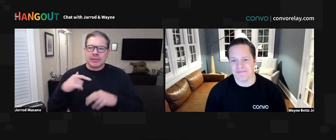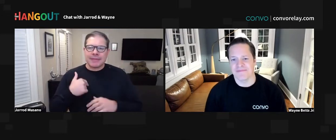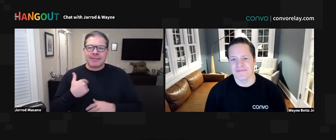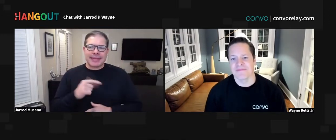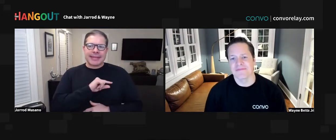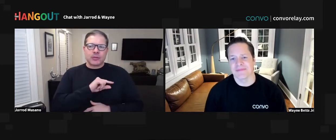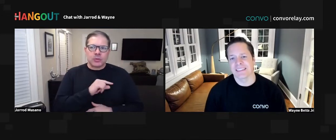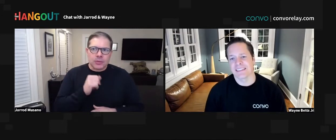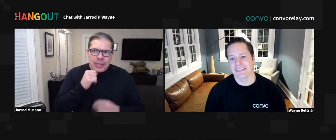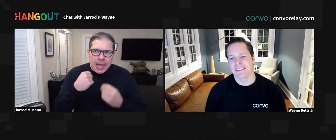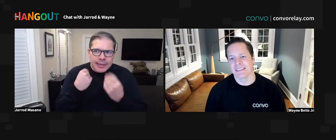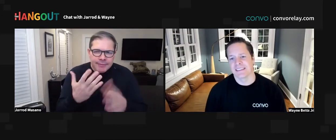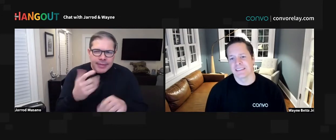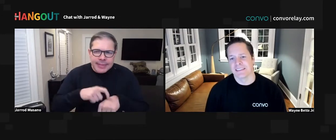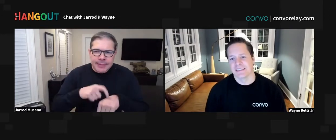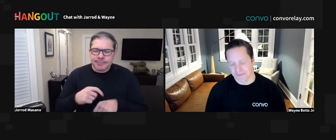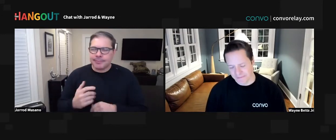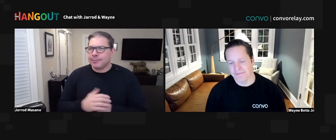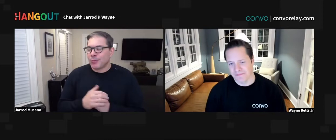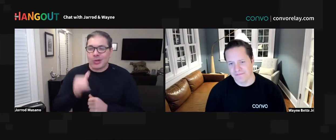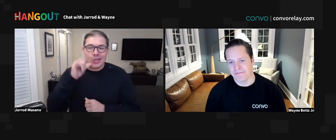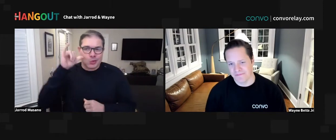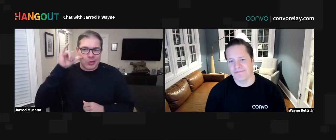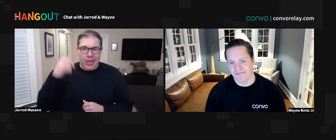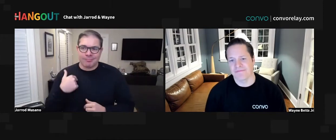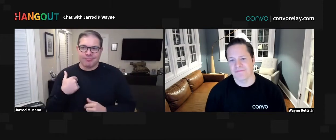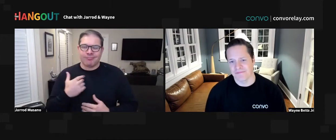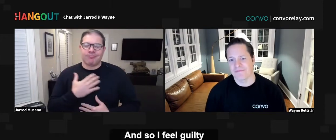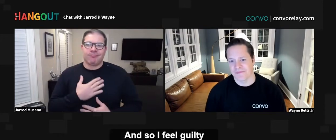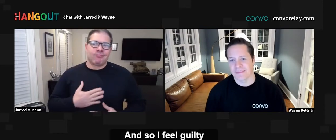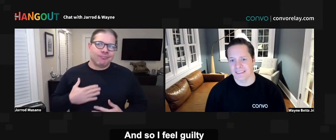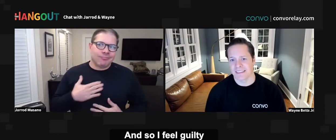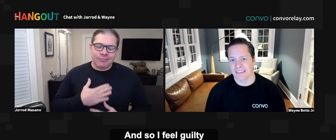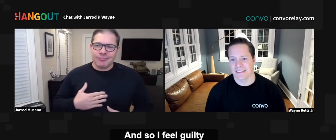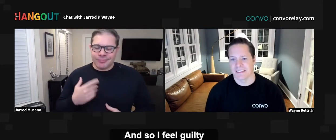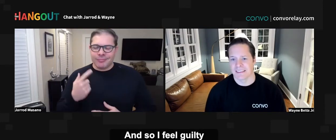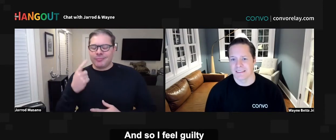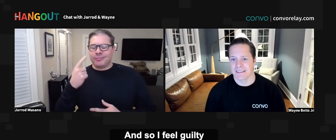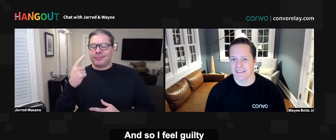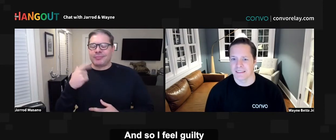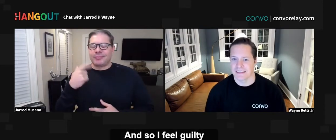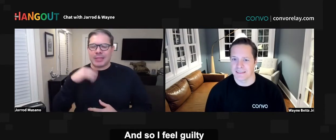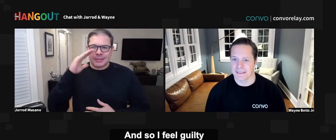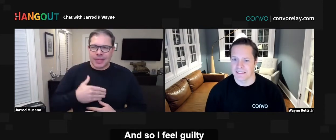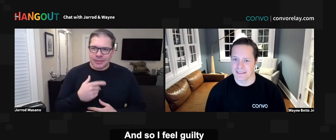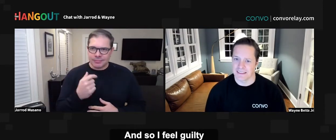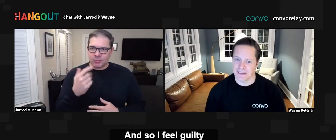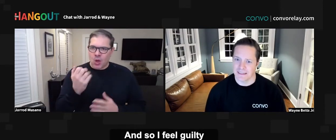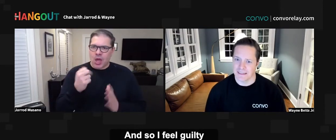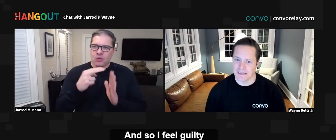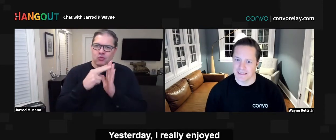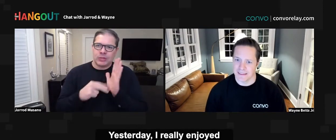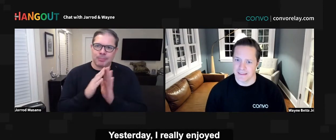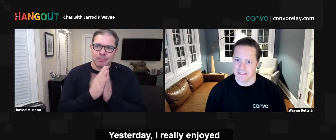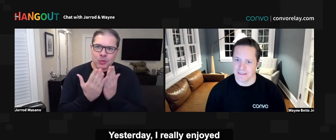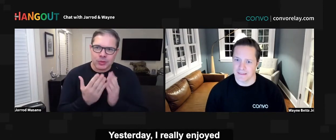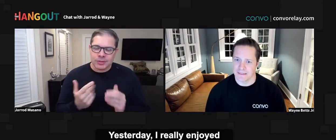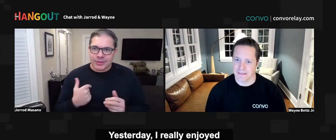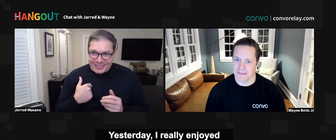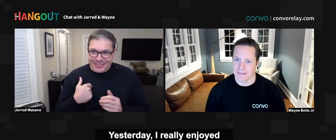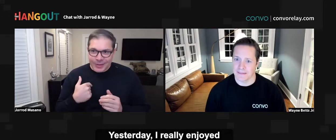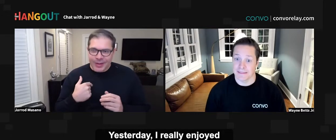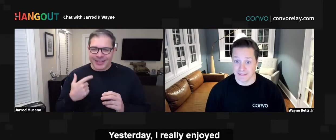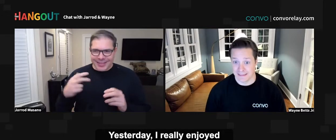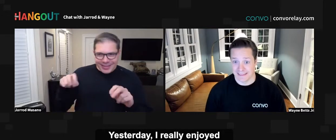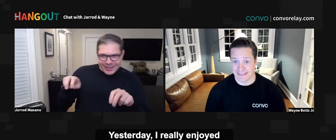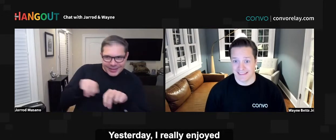I work a lot, and I'm always keeping myself busy, and so I feel guilty when I don't spend time. Yesterday I